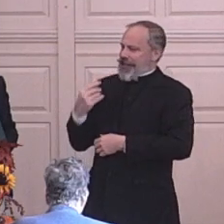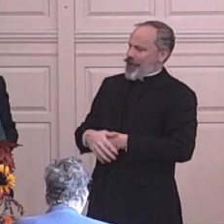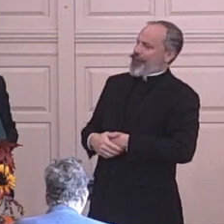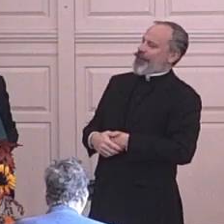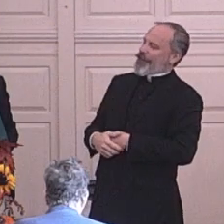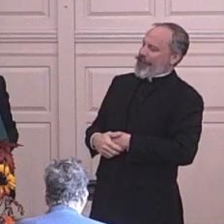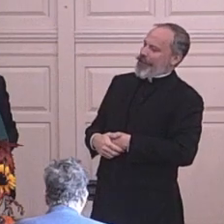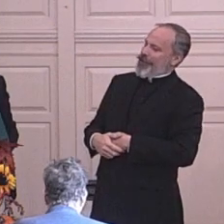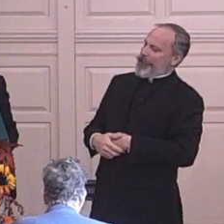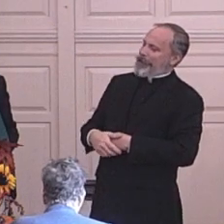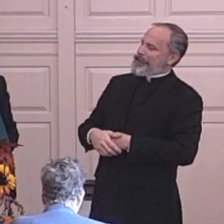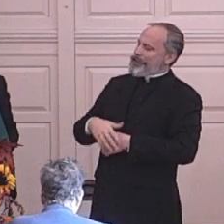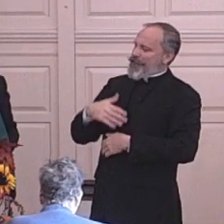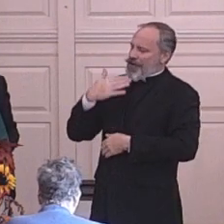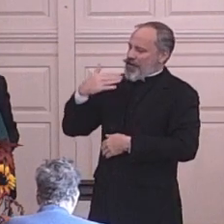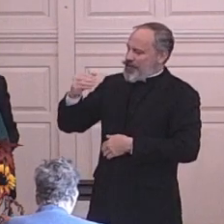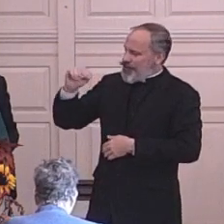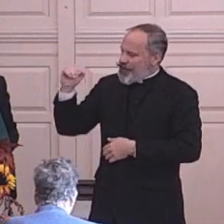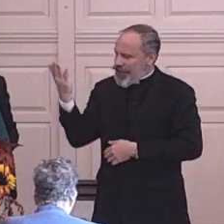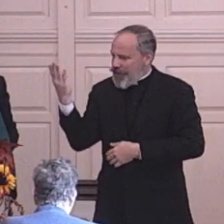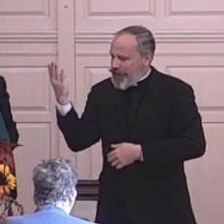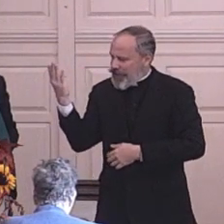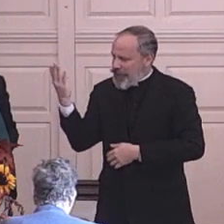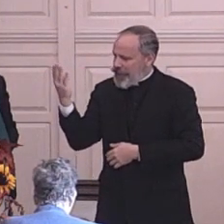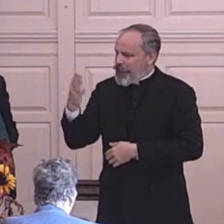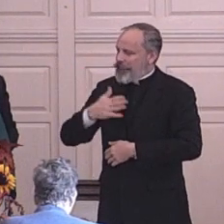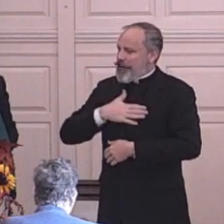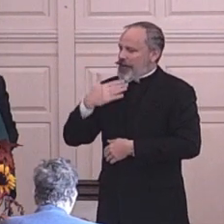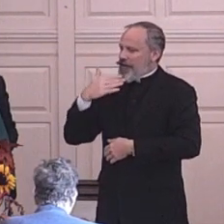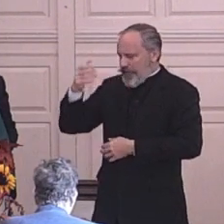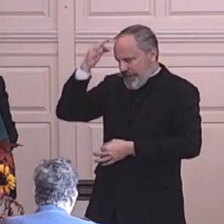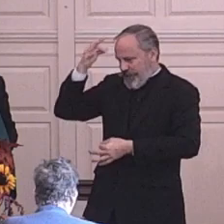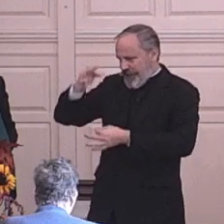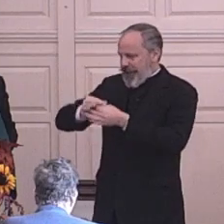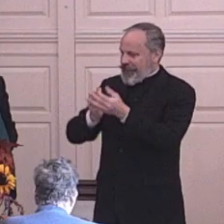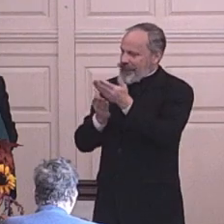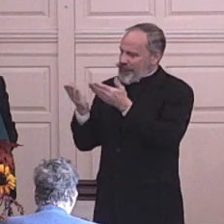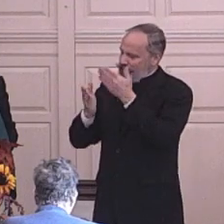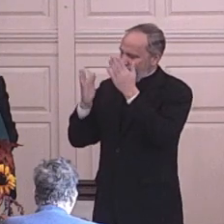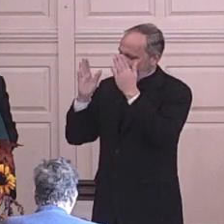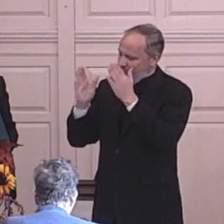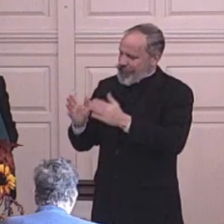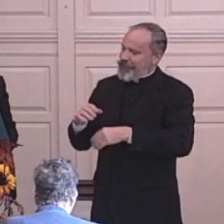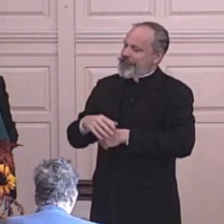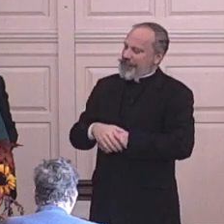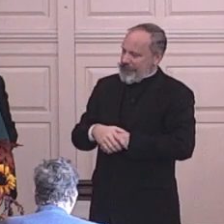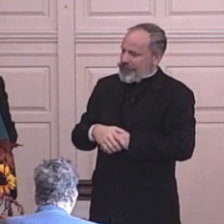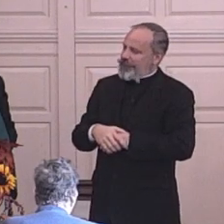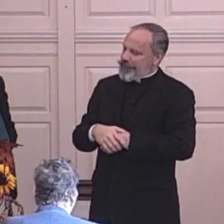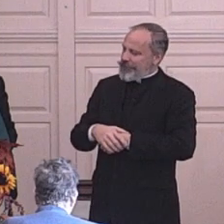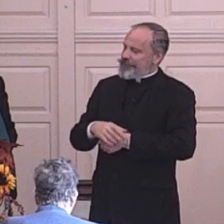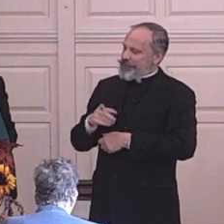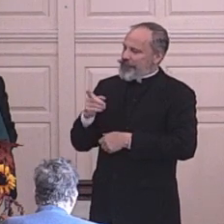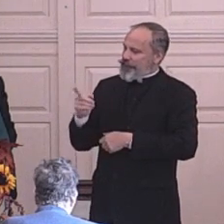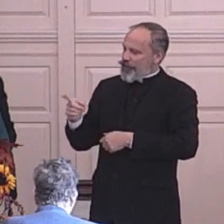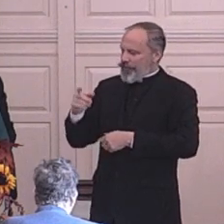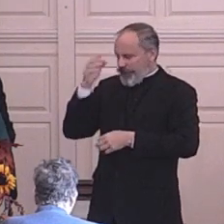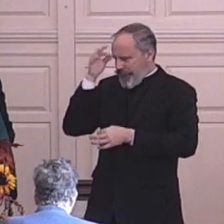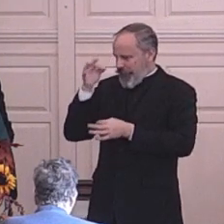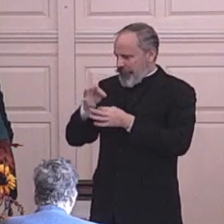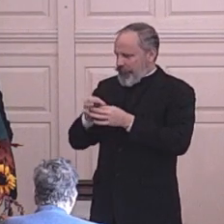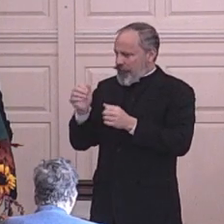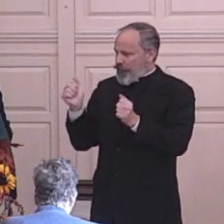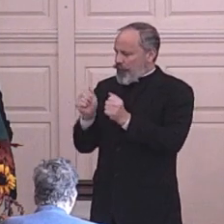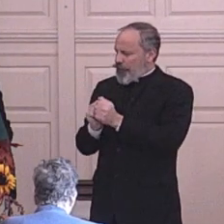him, "Well done, my good and faithful servant. Since you are faithful in